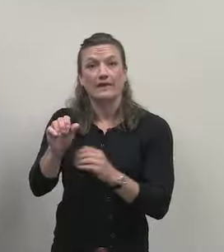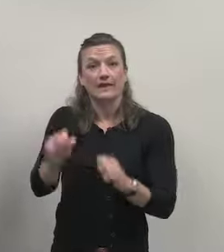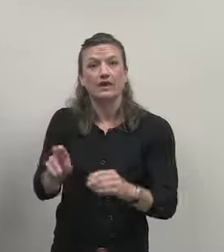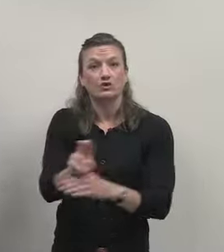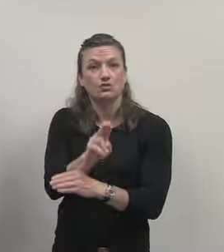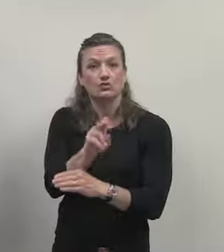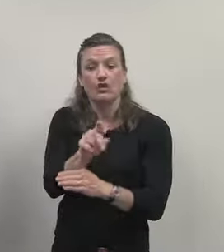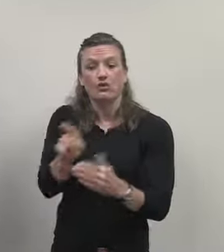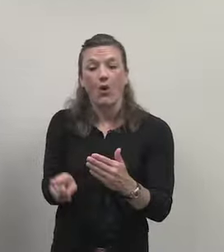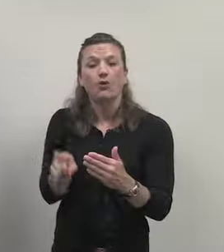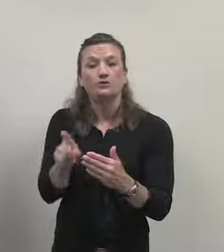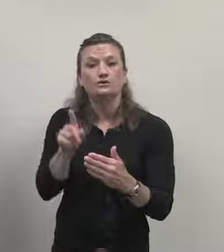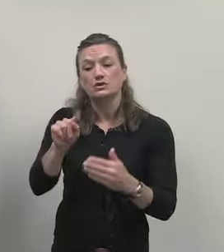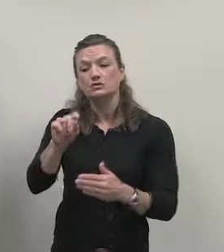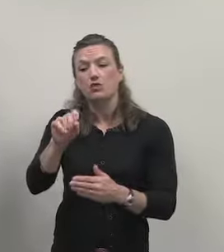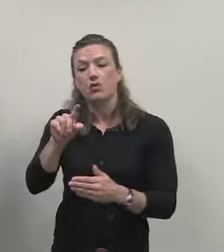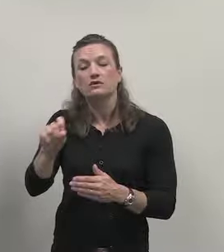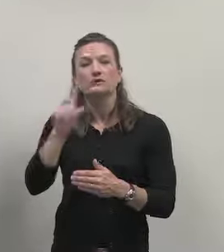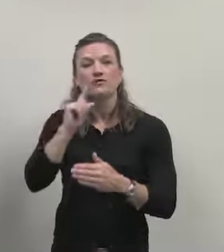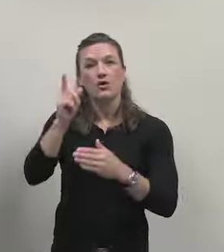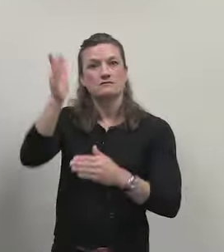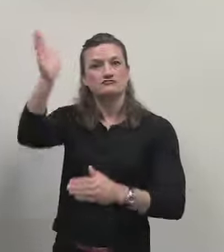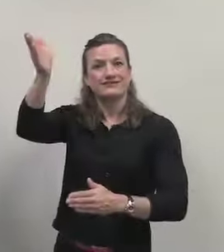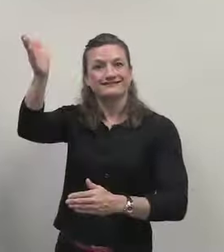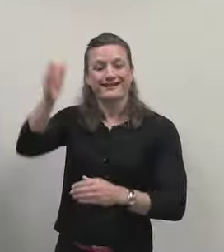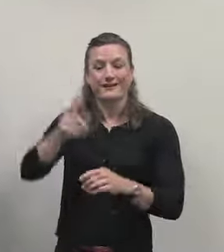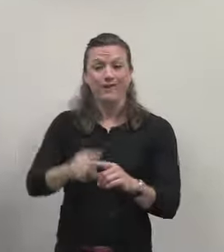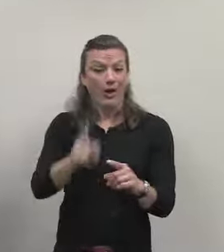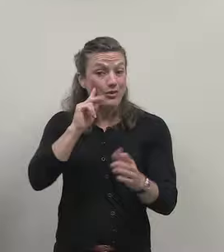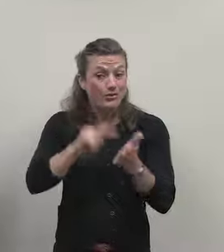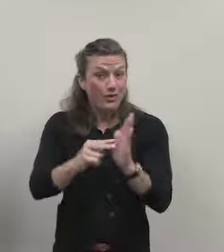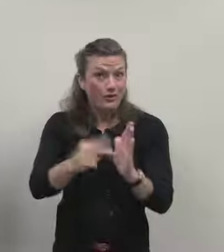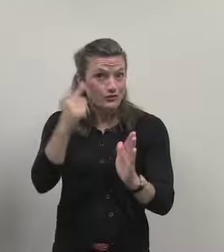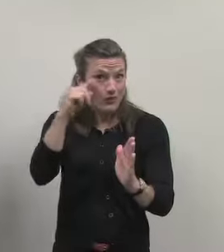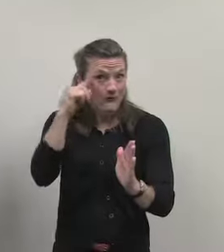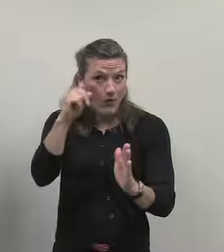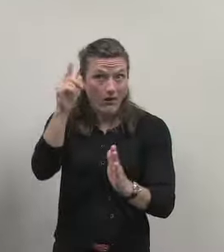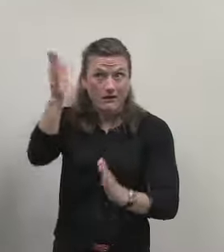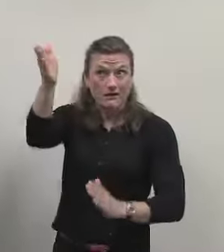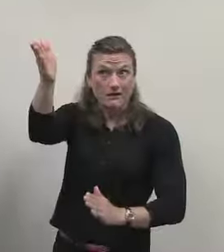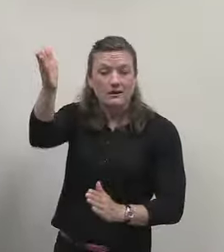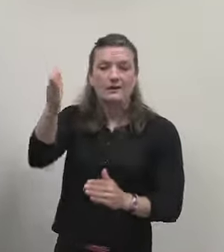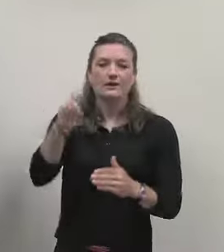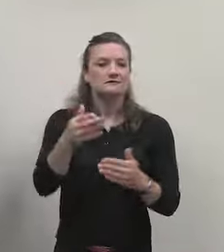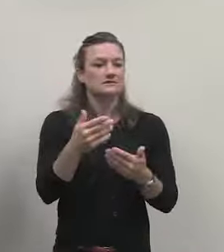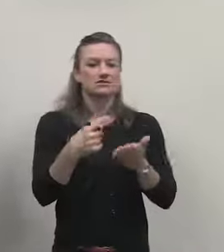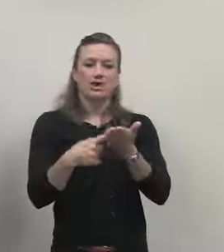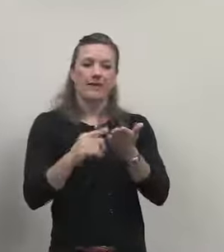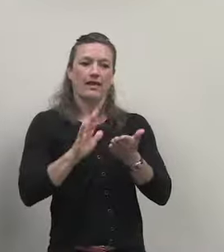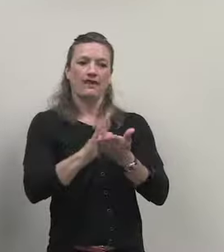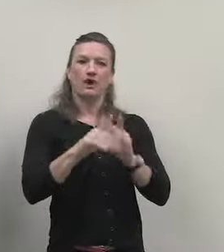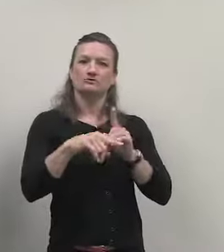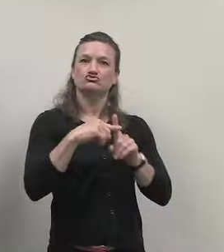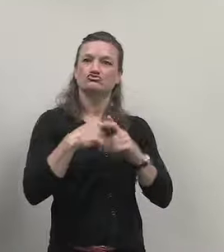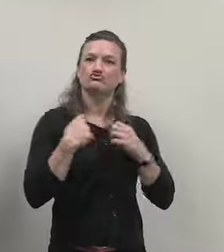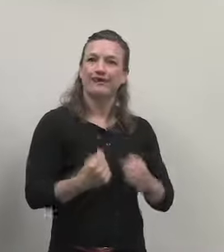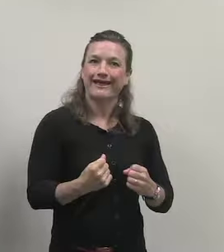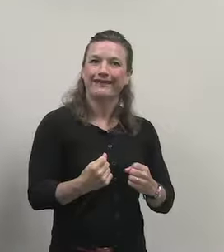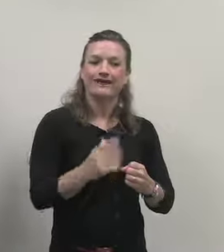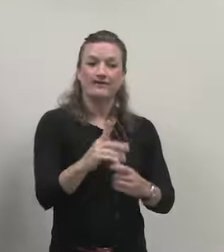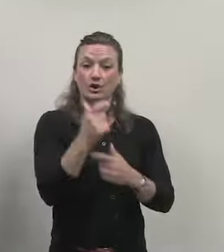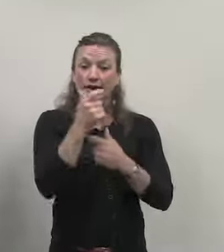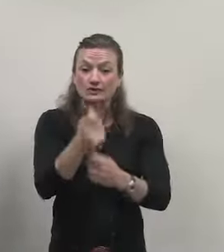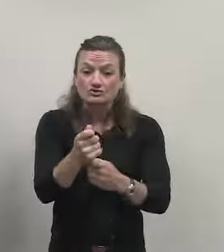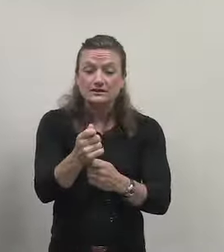Web 2.0 tools. But basically the purpose of the presentation is to talk about the students' strengths, their interests, and